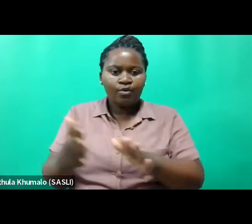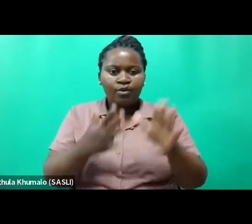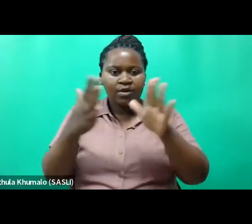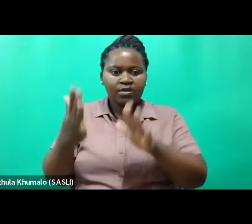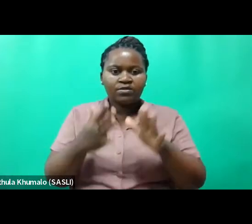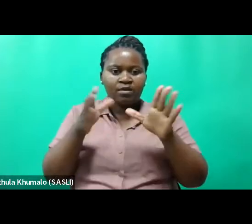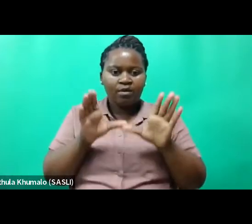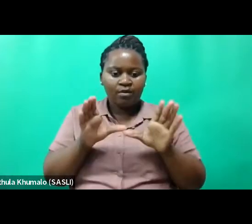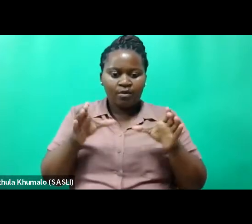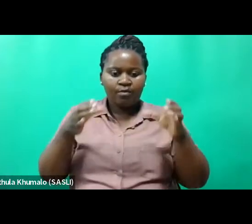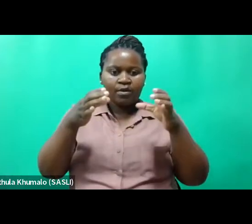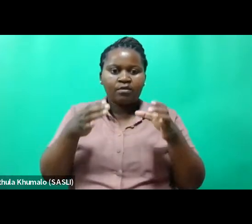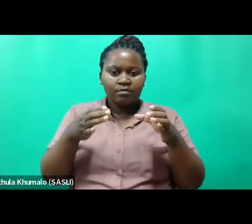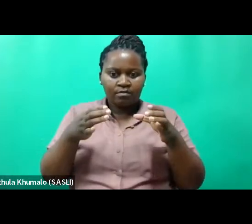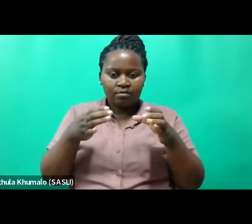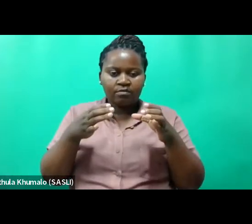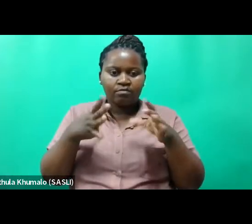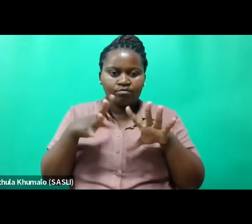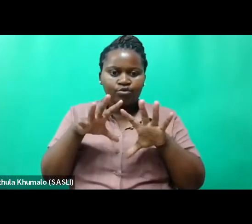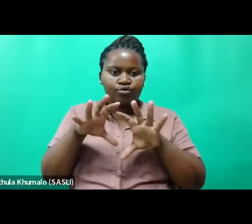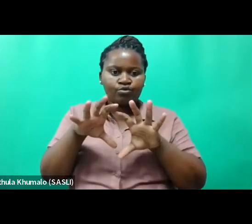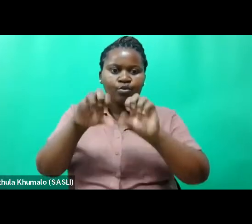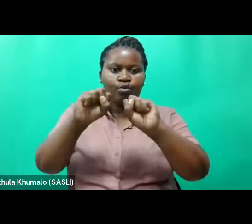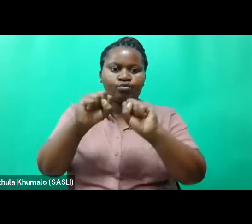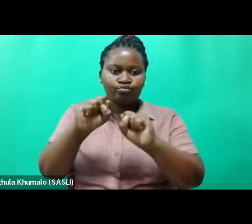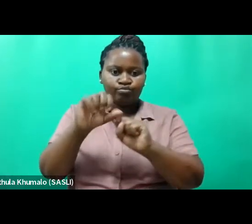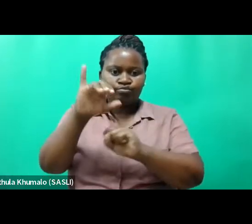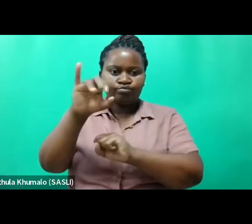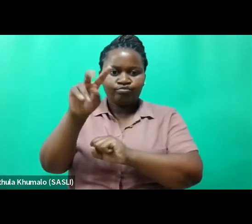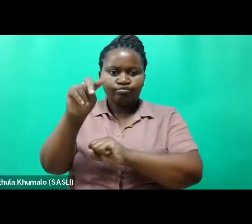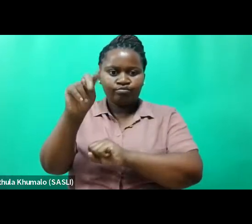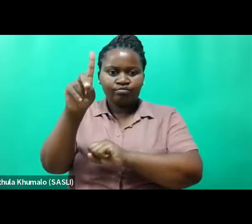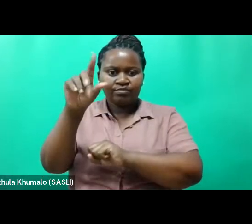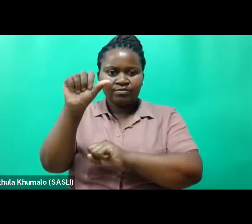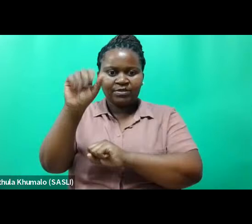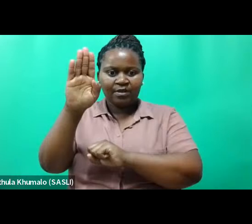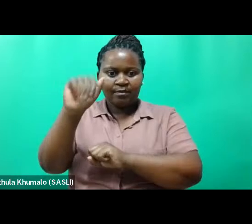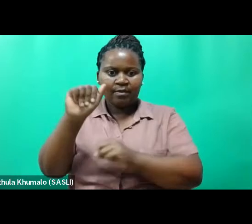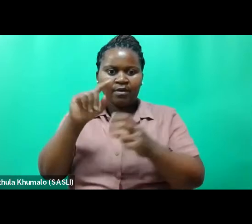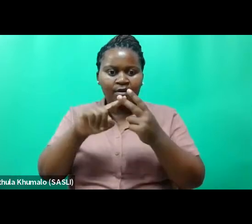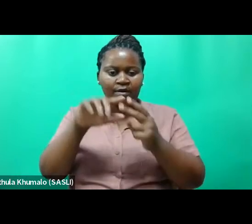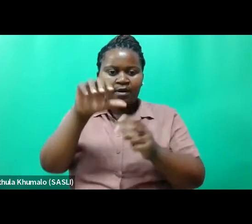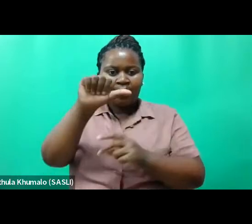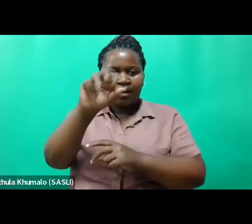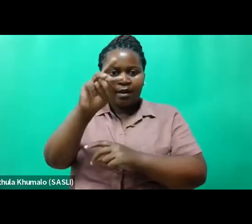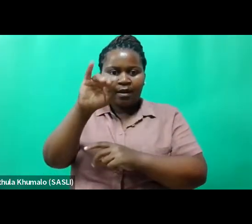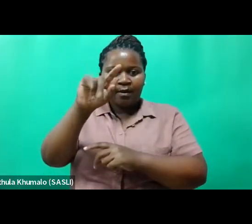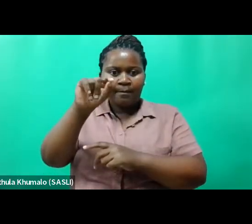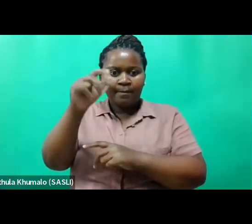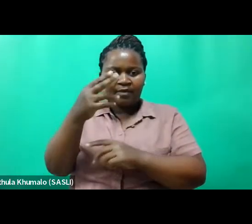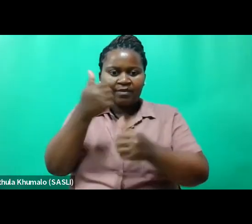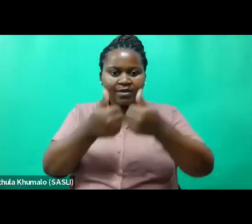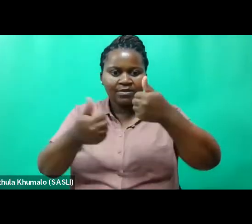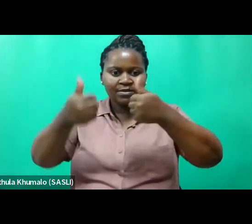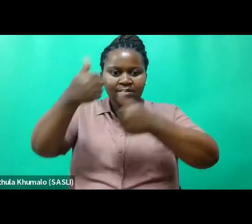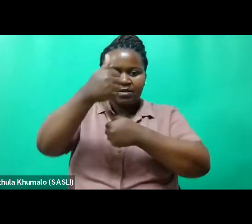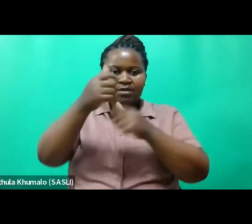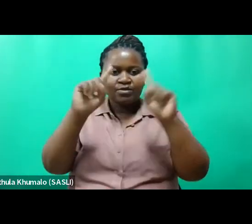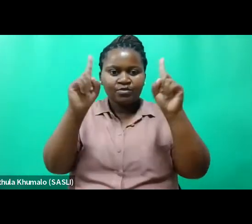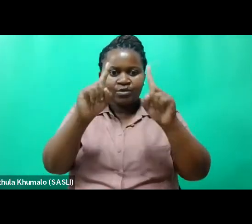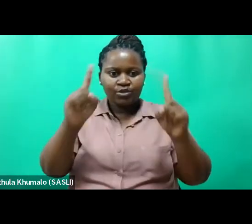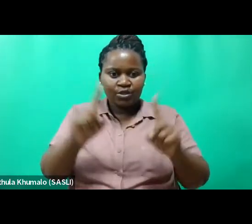that was brought together to host this Indaba. Mr. Amit Rambali, the Senior Student Development Specialist for UKZN, who